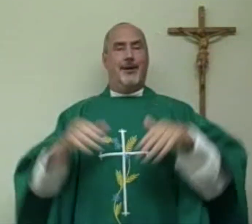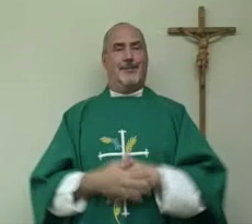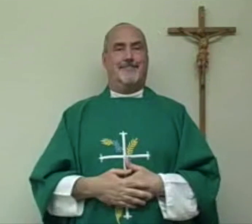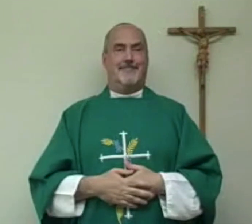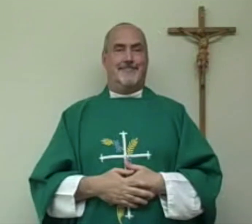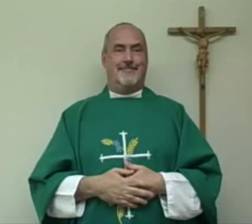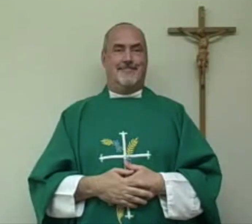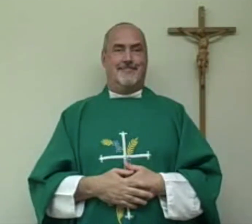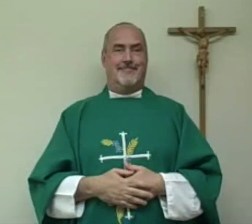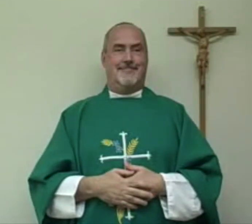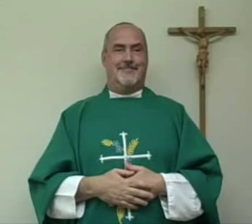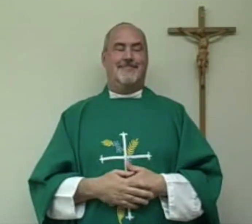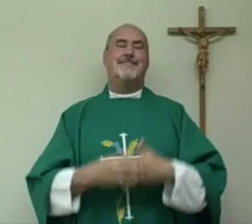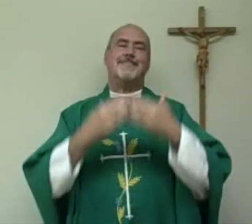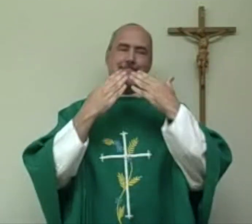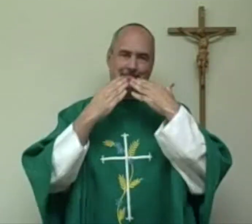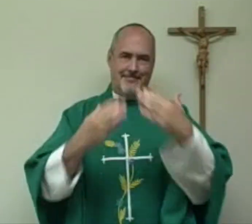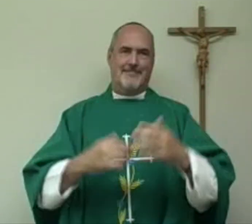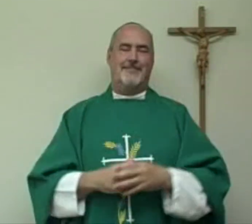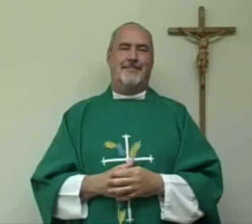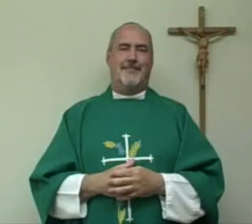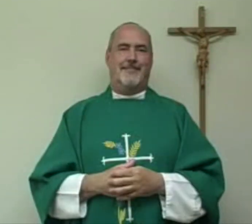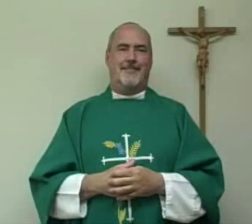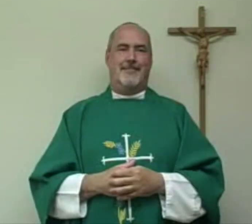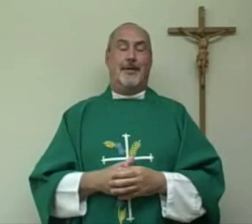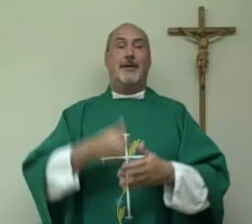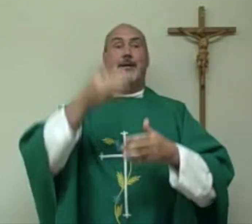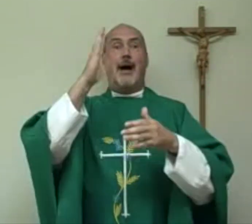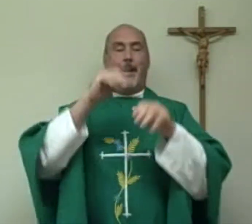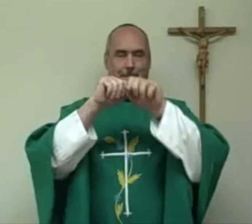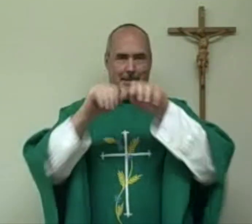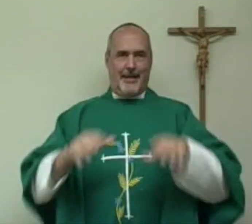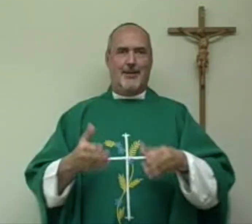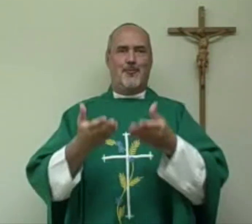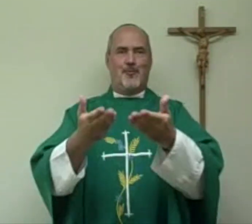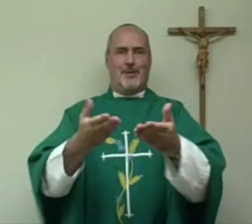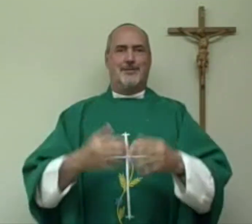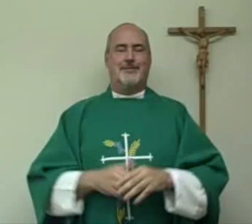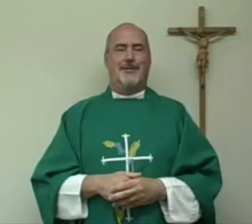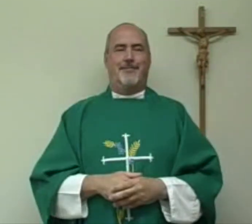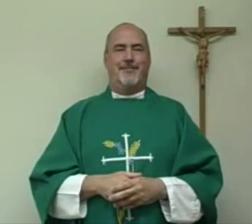free like a bird. Thank you, and may God bless you.